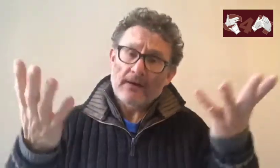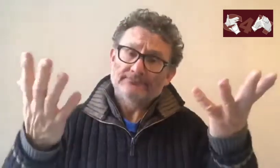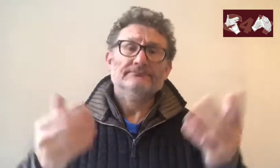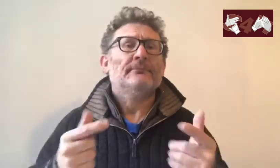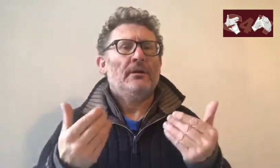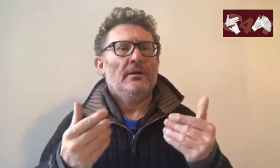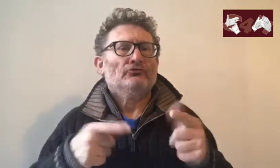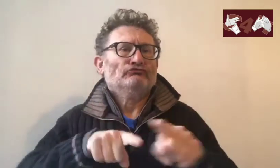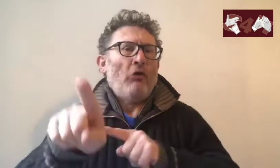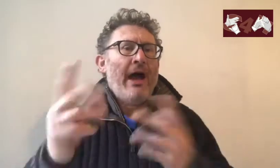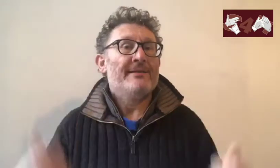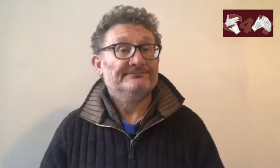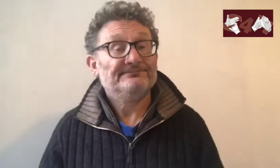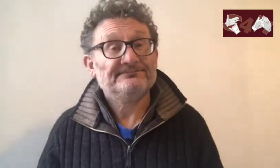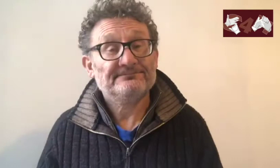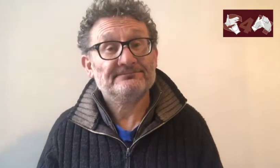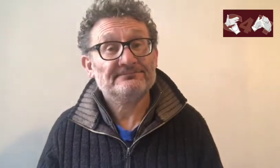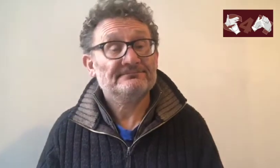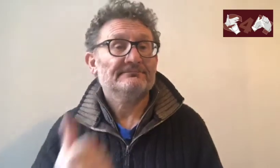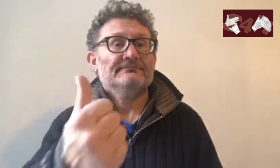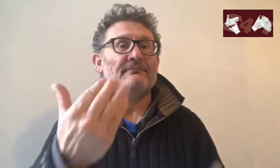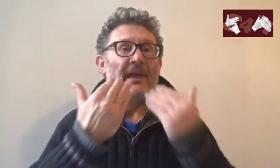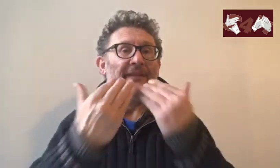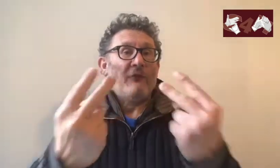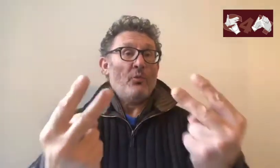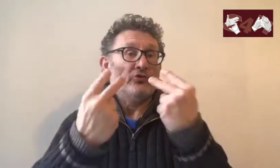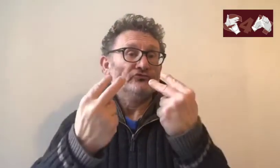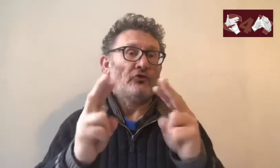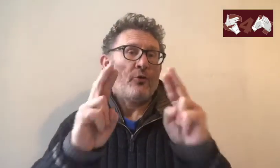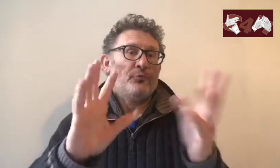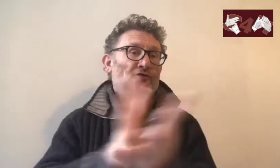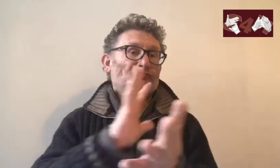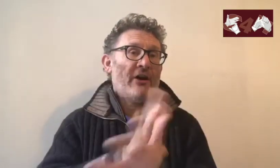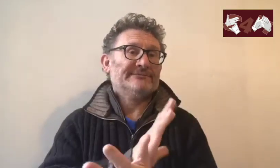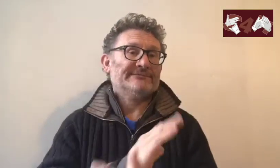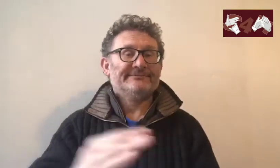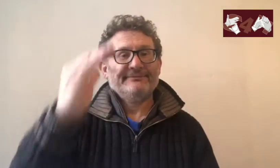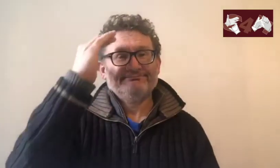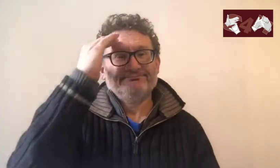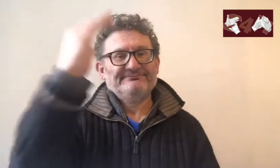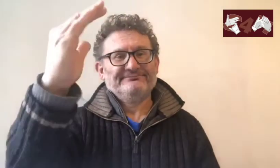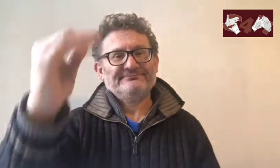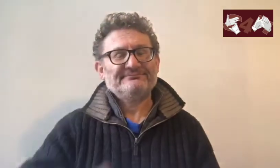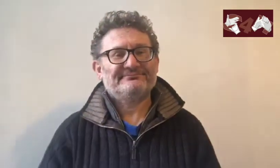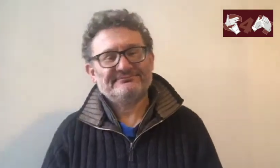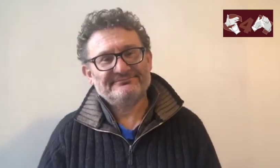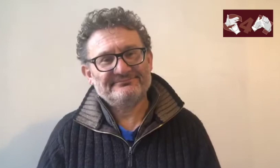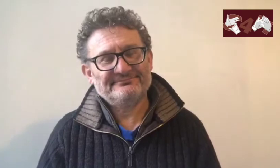easy, but we have to try. So thank you for watching, and I'm hoping you've enjoyed this session. Farewell.